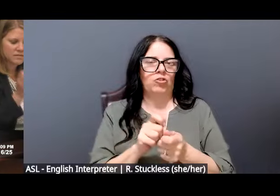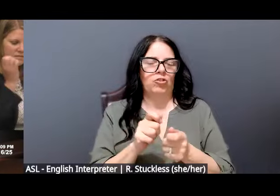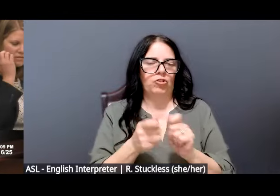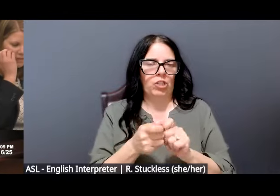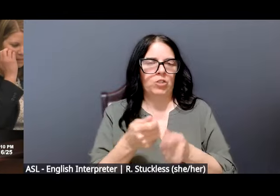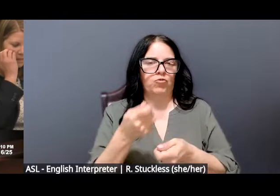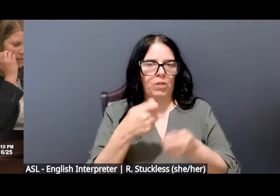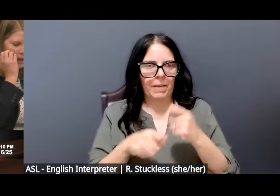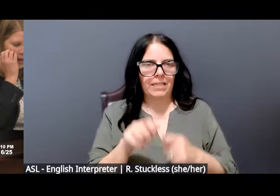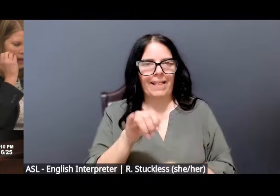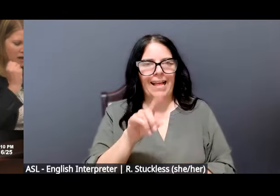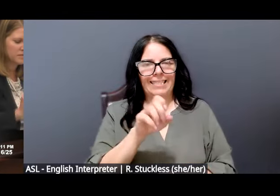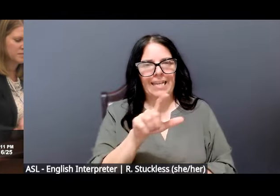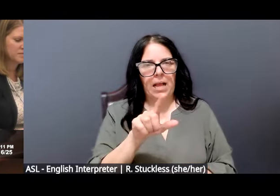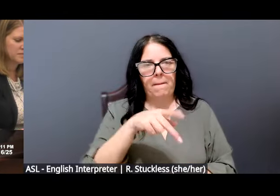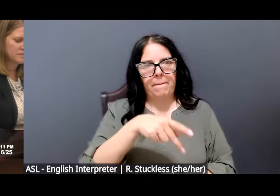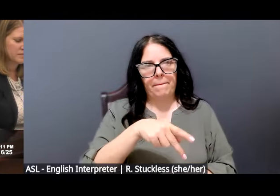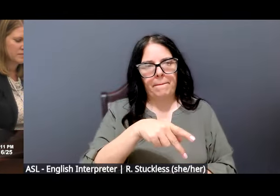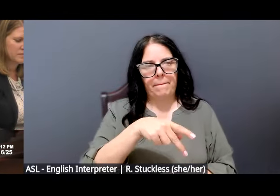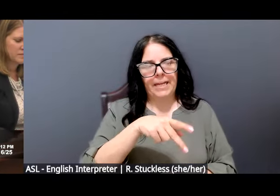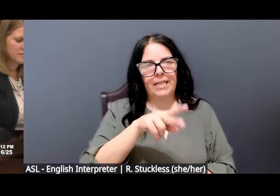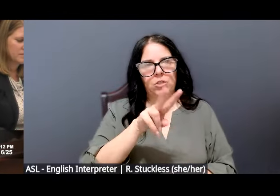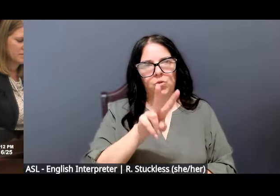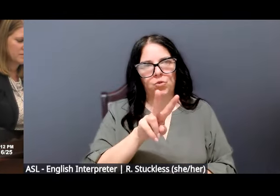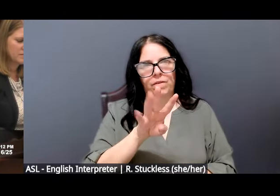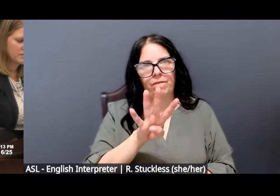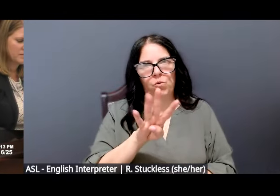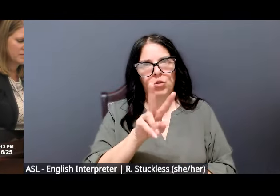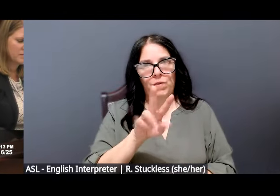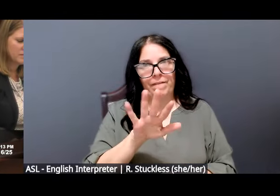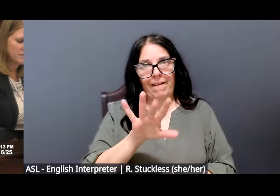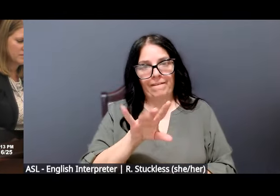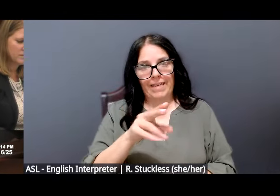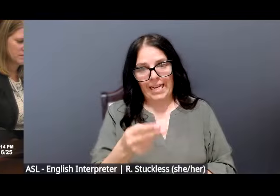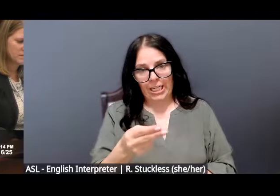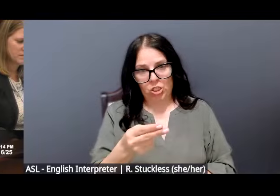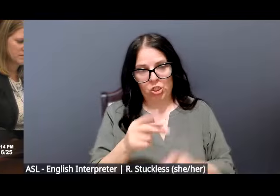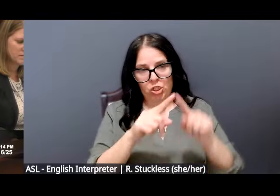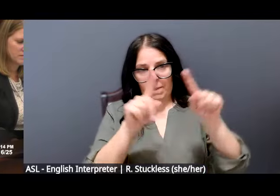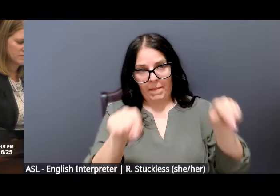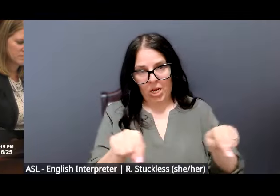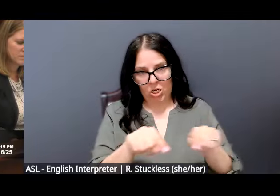Dell P2425H monitor with replace the